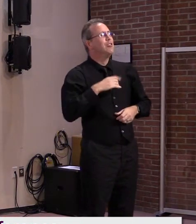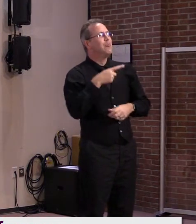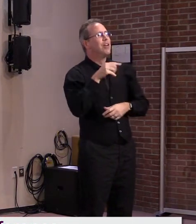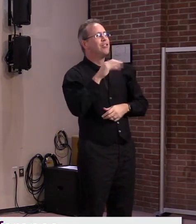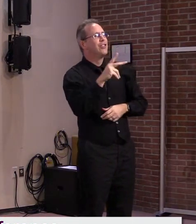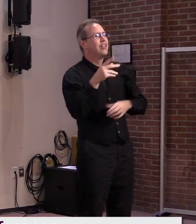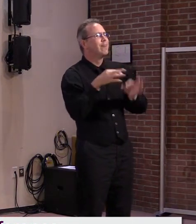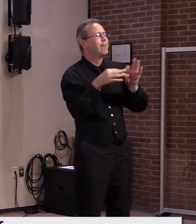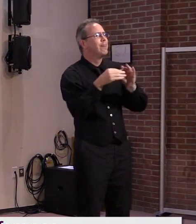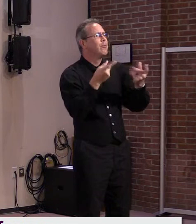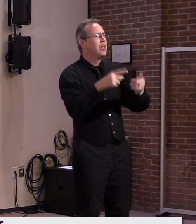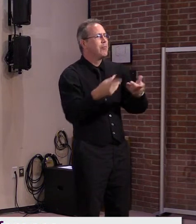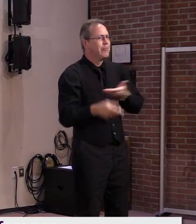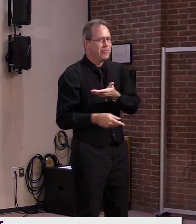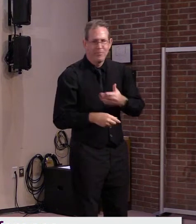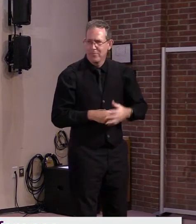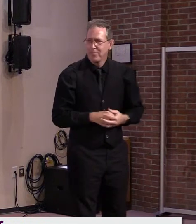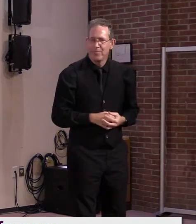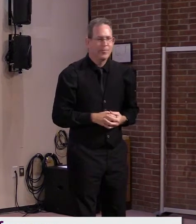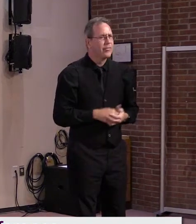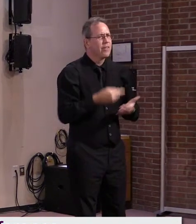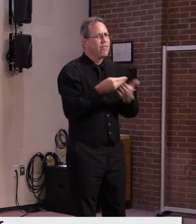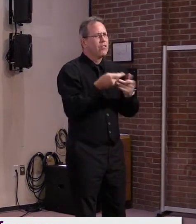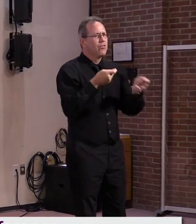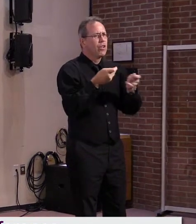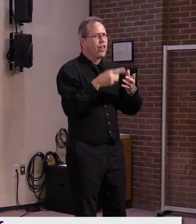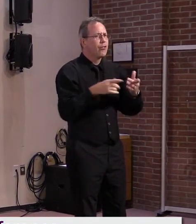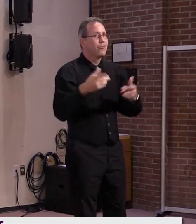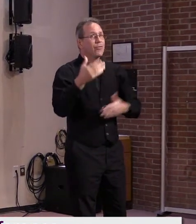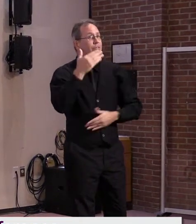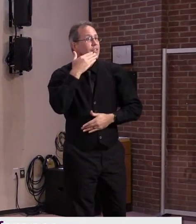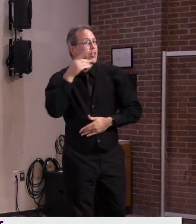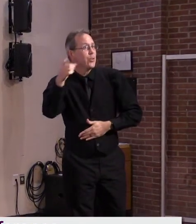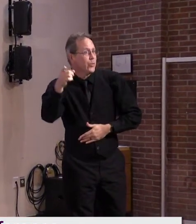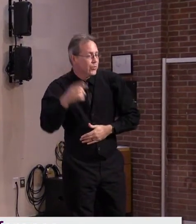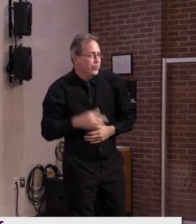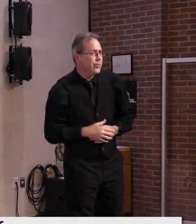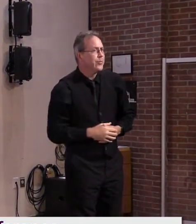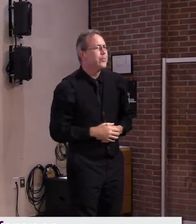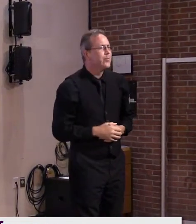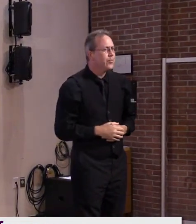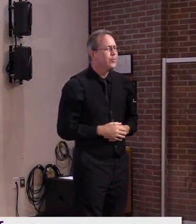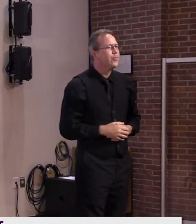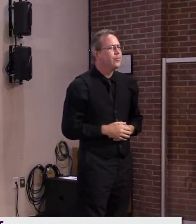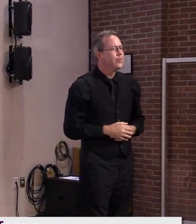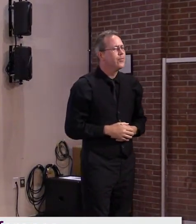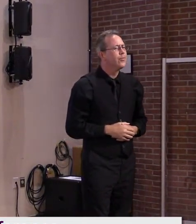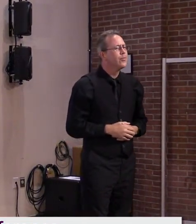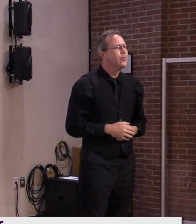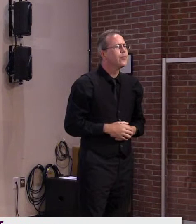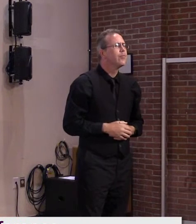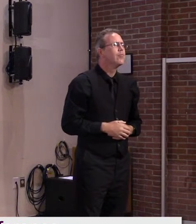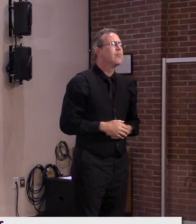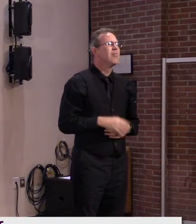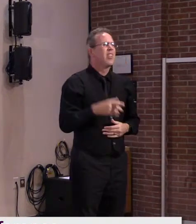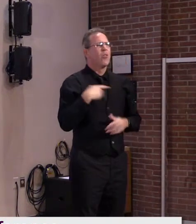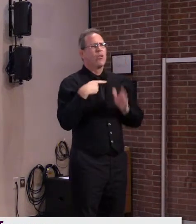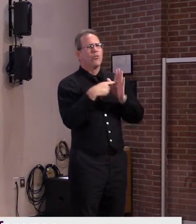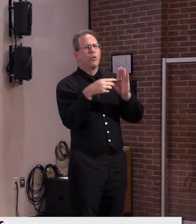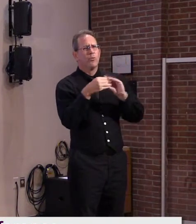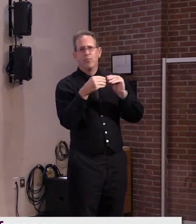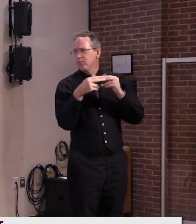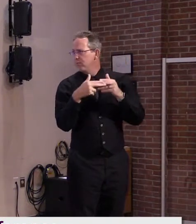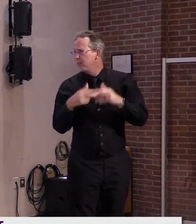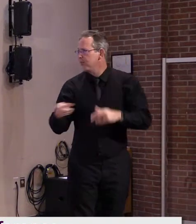Thank you very much, Secretary French, and good afternoon, everyone. So taking a look first at the national picture compared to last week, we see